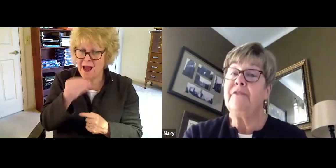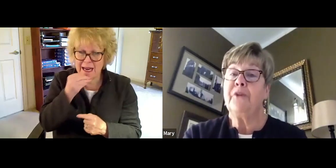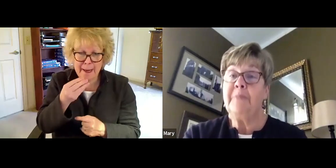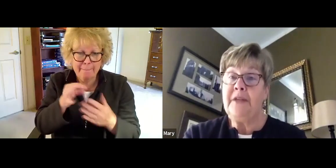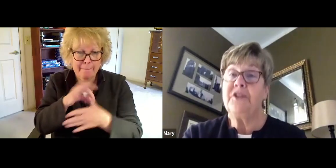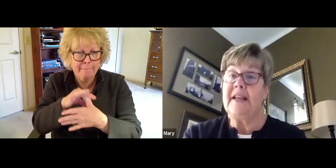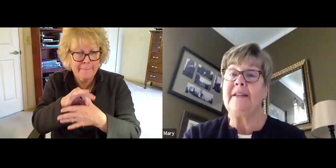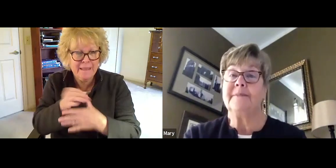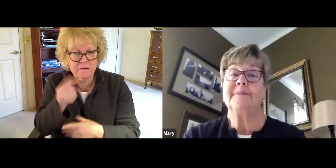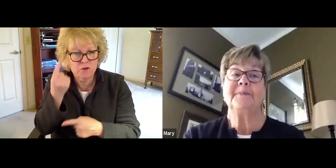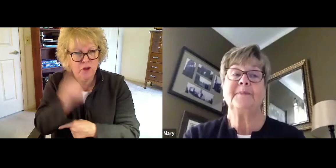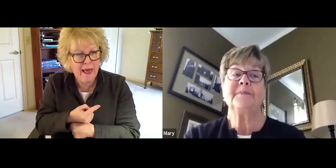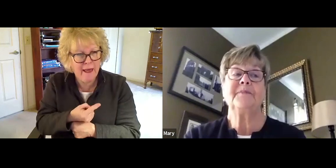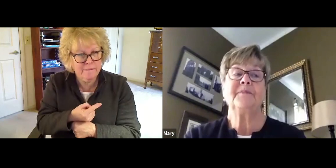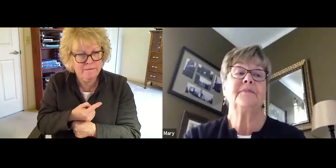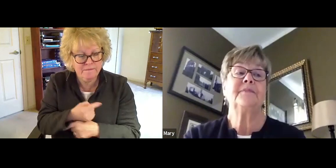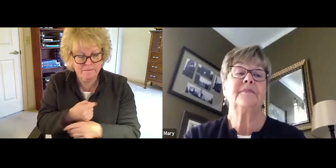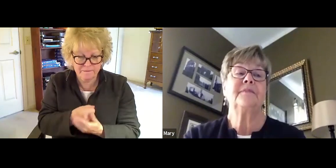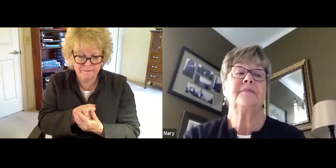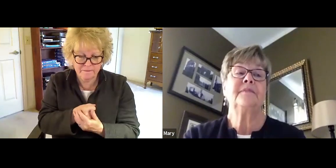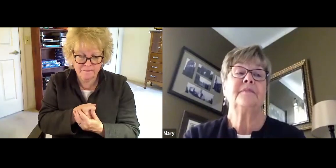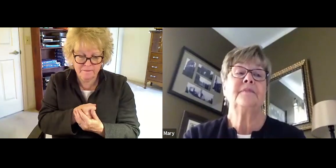abstain from meat today.